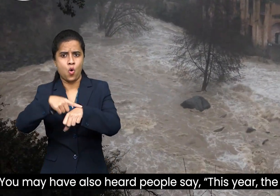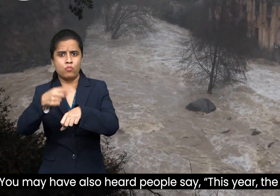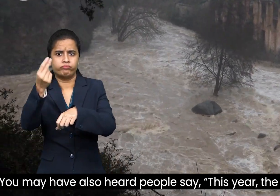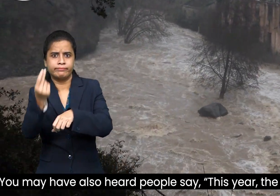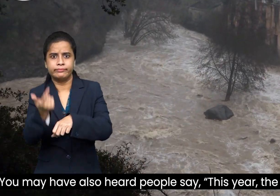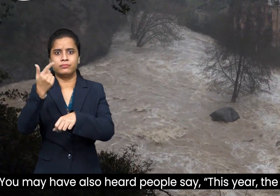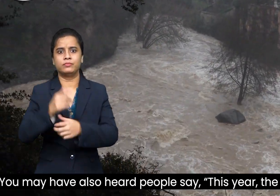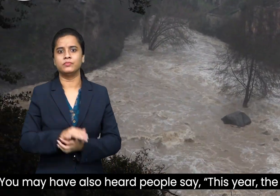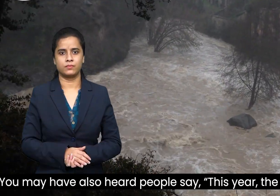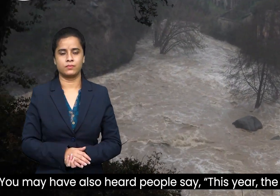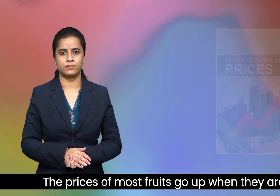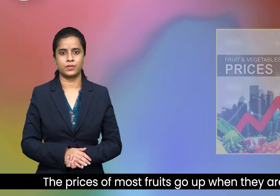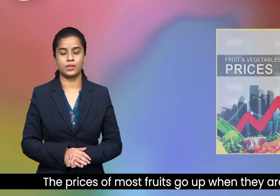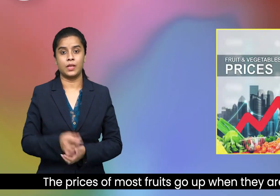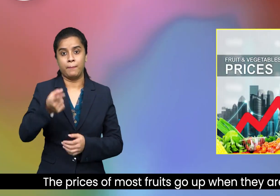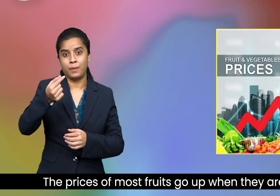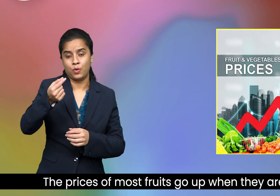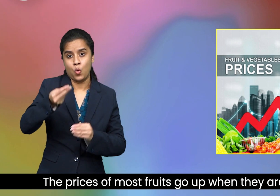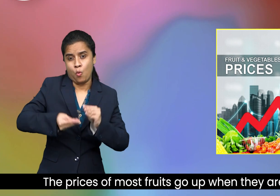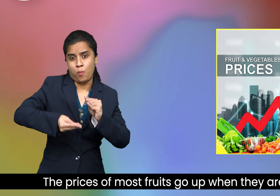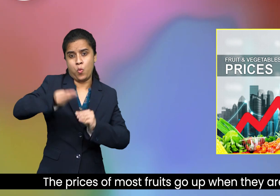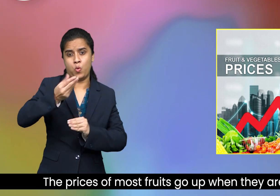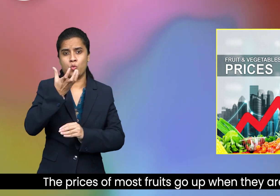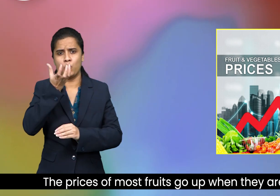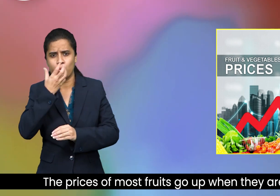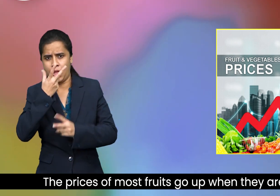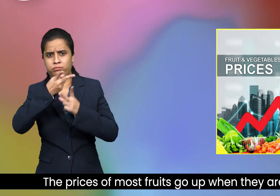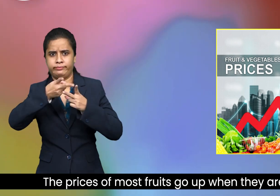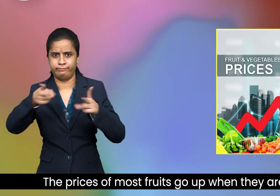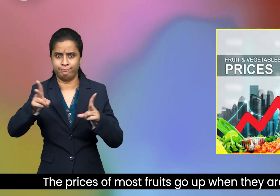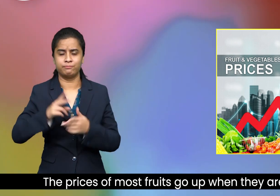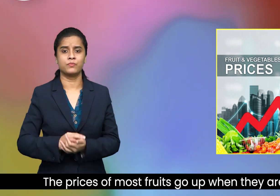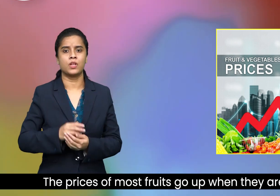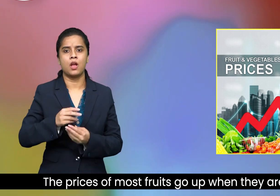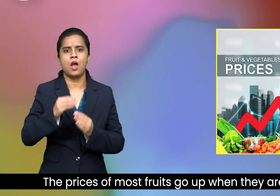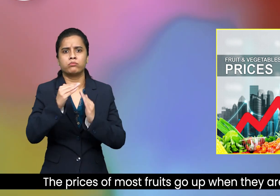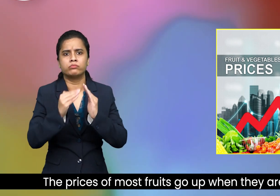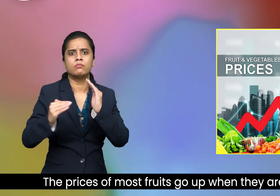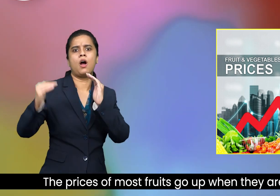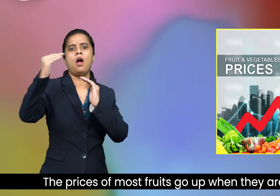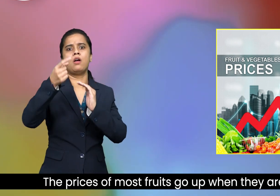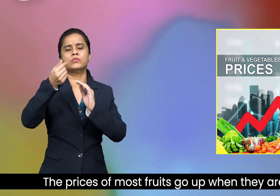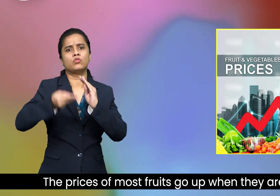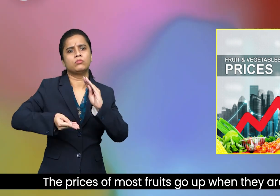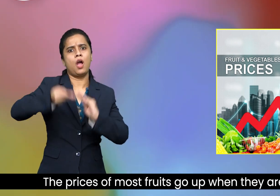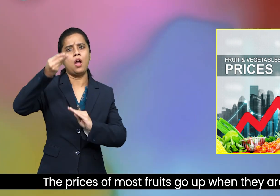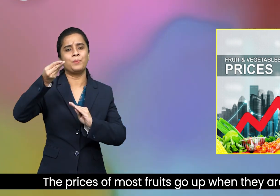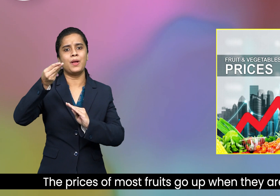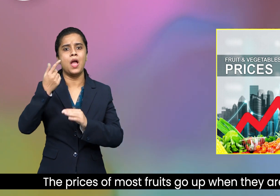time." The prices of most fruits go up when they are not in